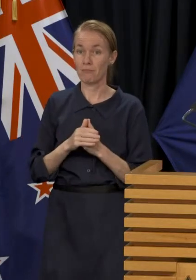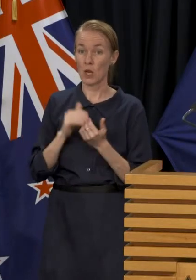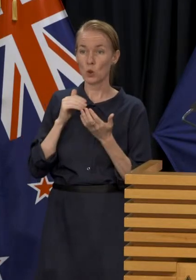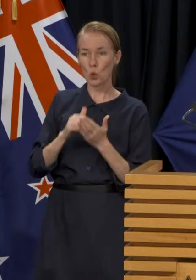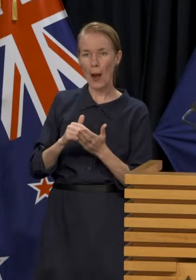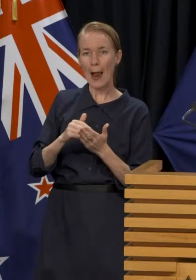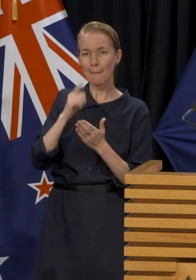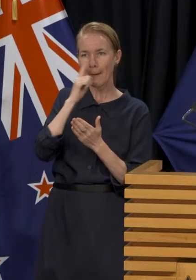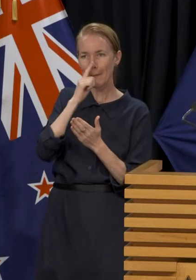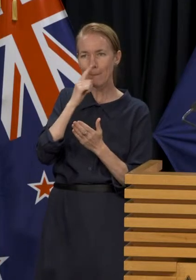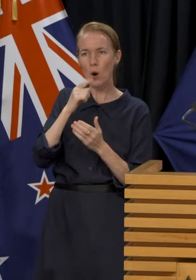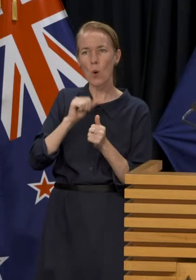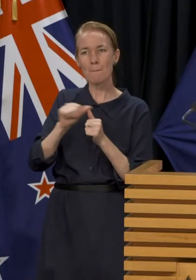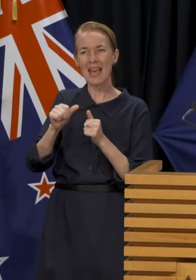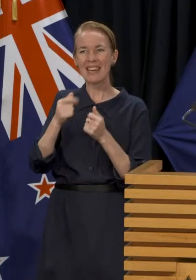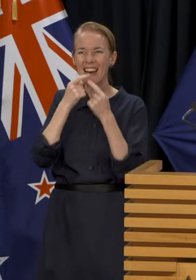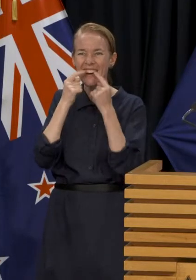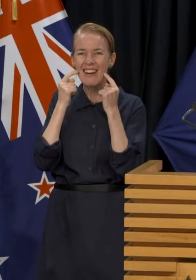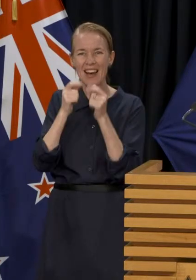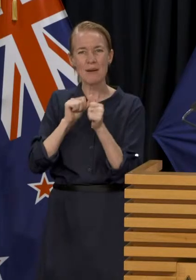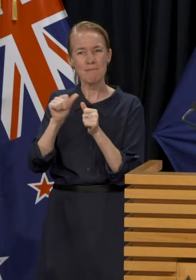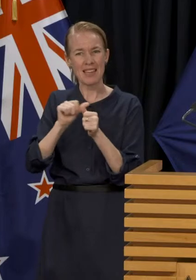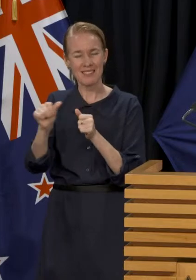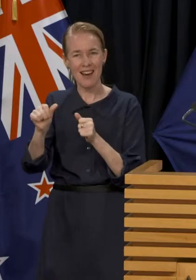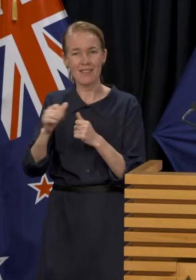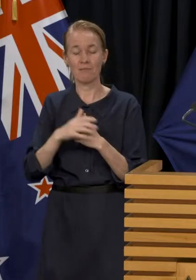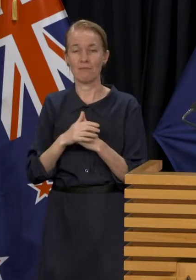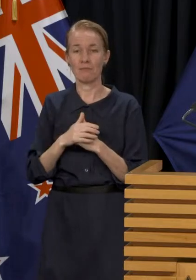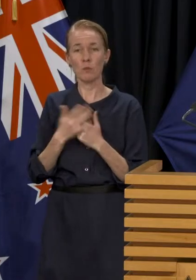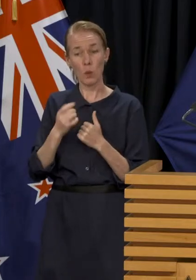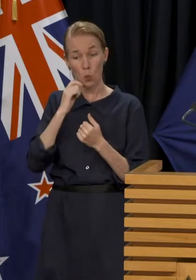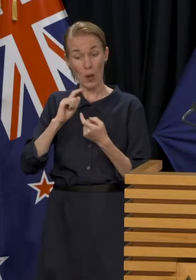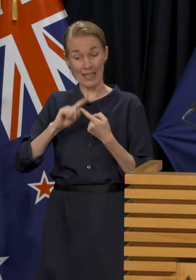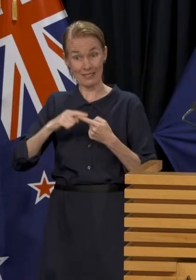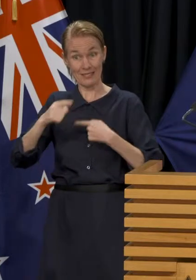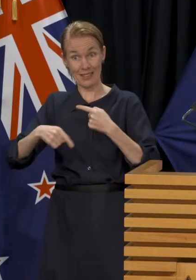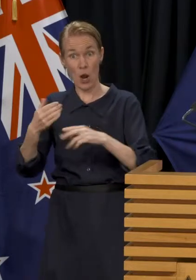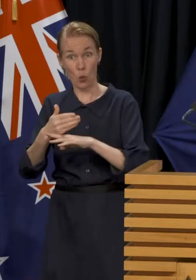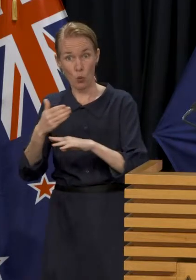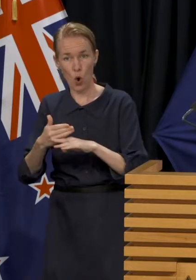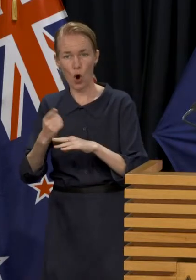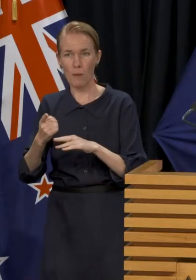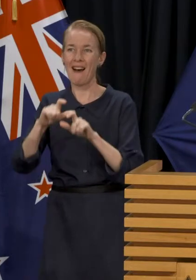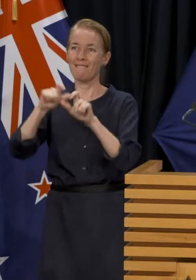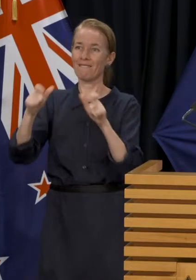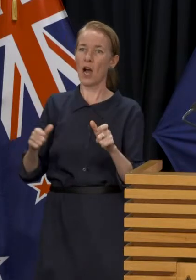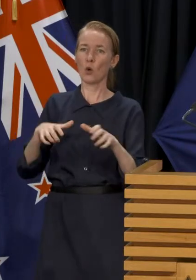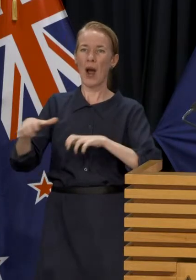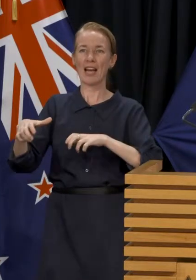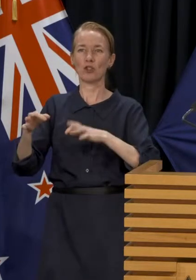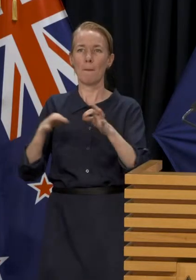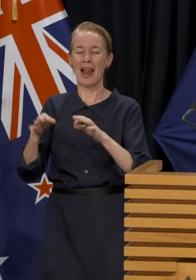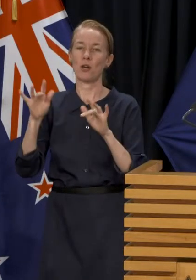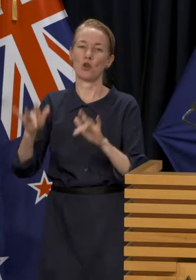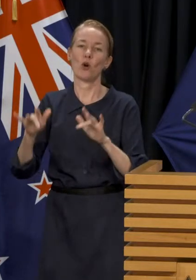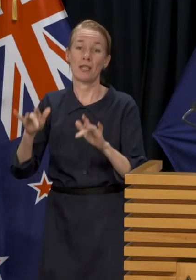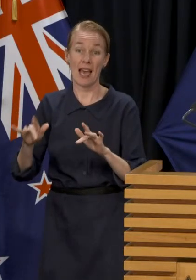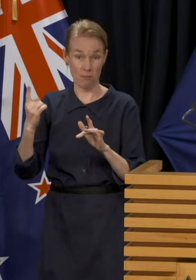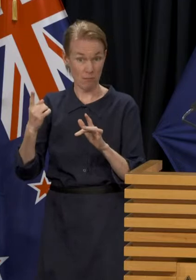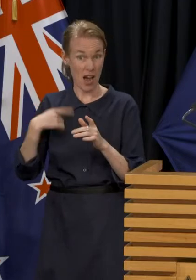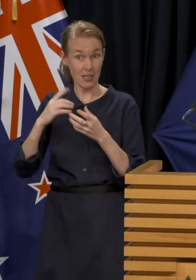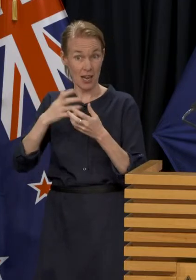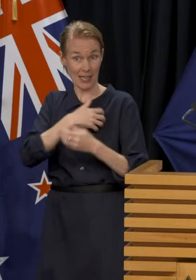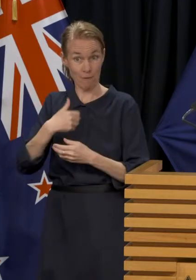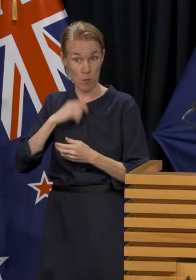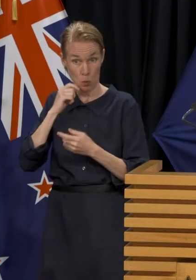Zealanders, and we'll continue to do that. We haven't got any particular commitments to make at this point on that, but it is something that the government has been looking at. Do you believe